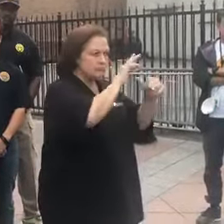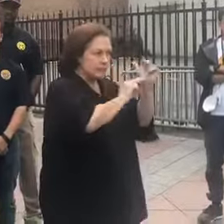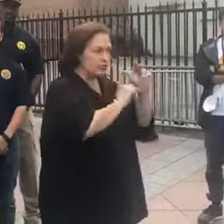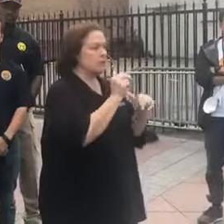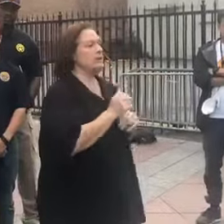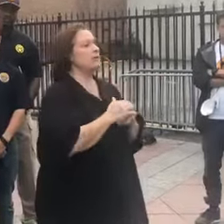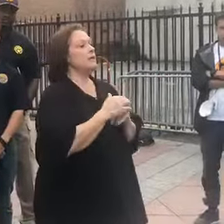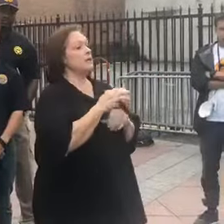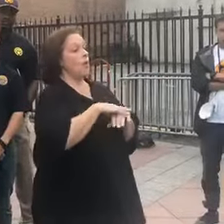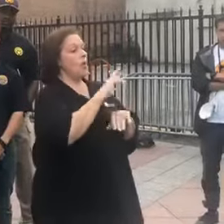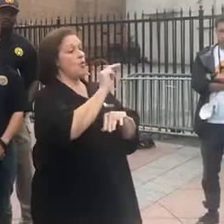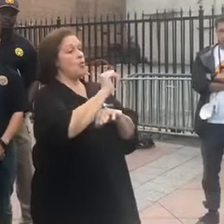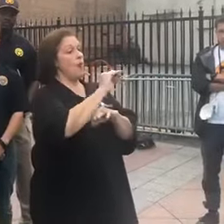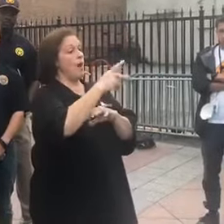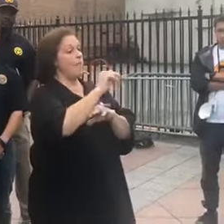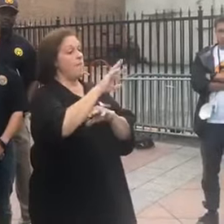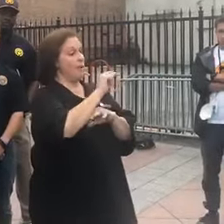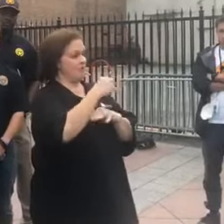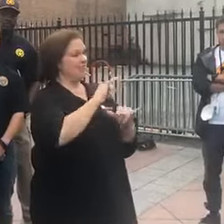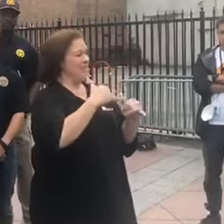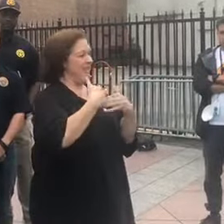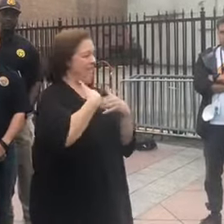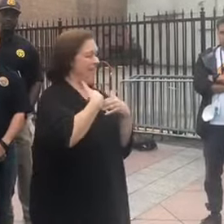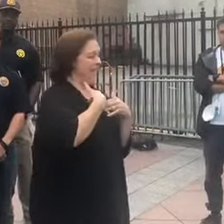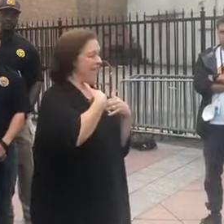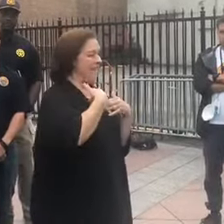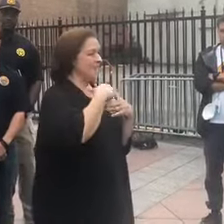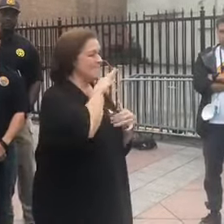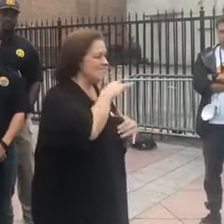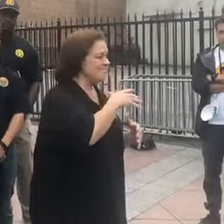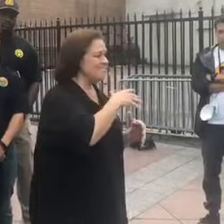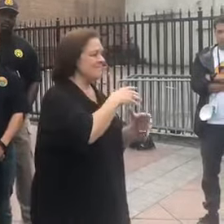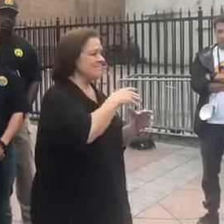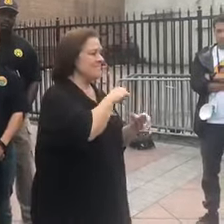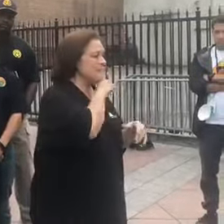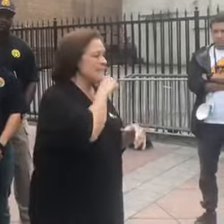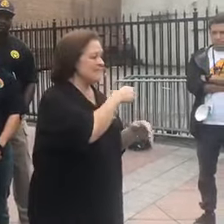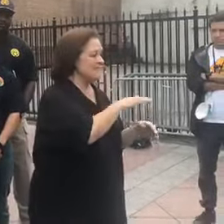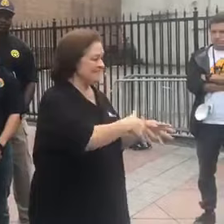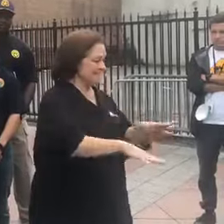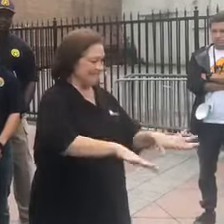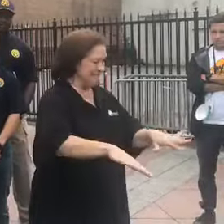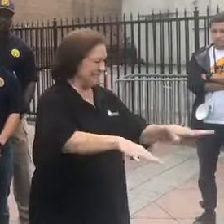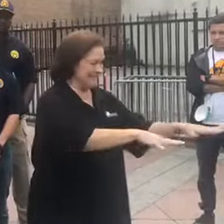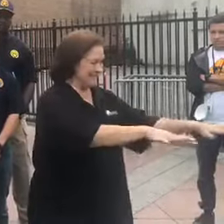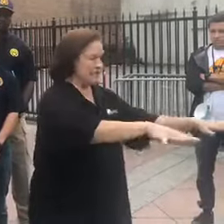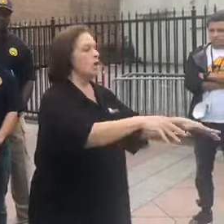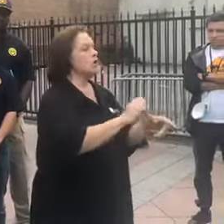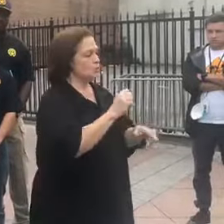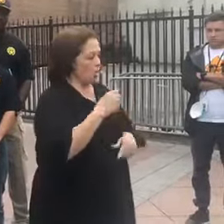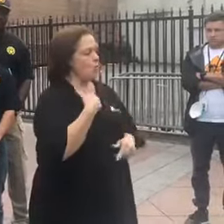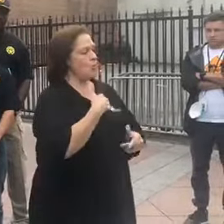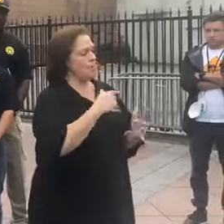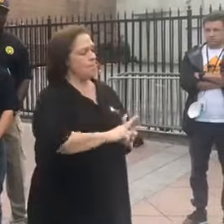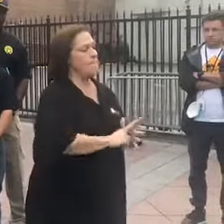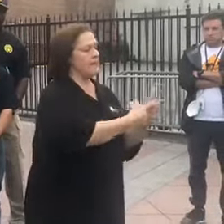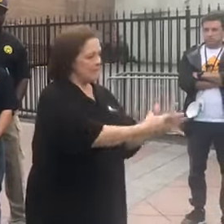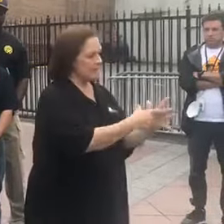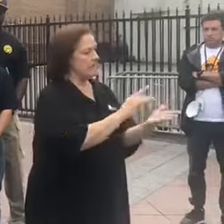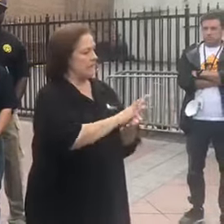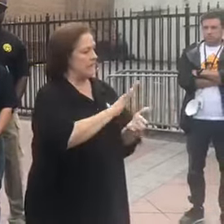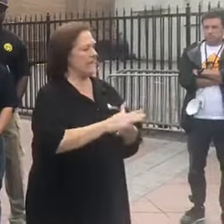debris off of Rampart Street to allow us to get a crane in there to lift the engineers up so they can begin their assessment and try and figure out a